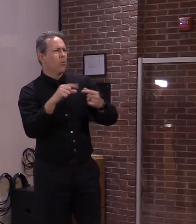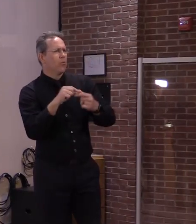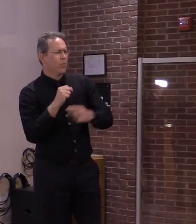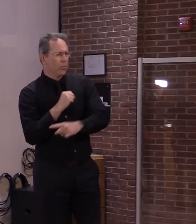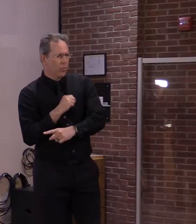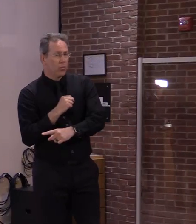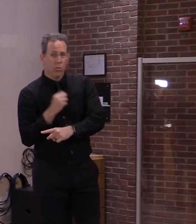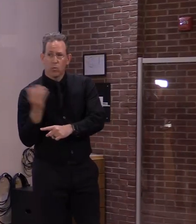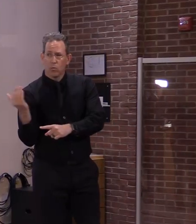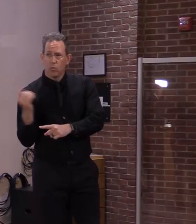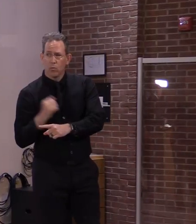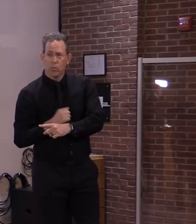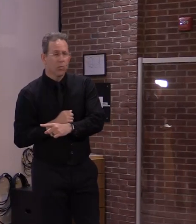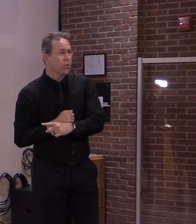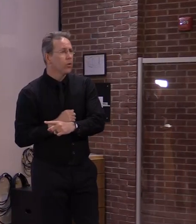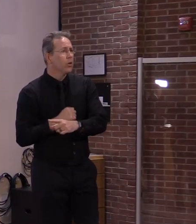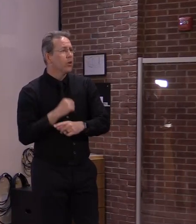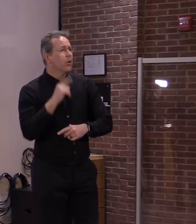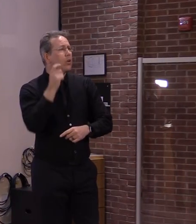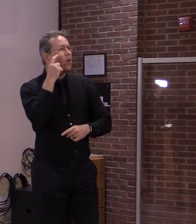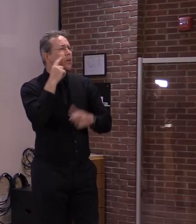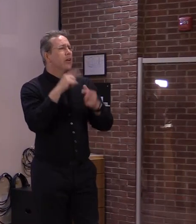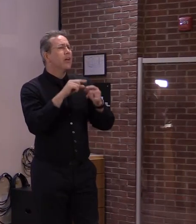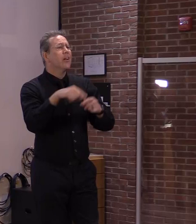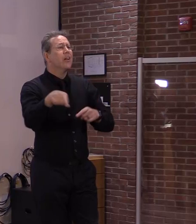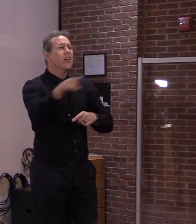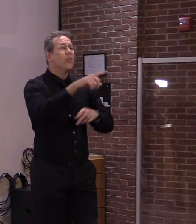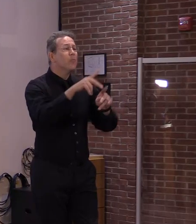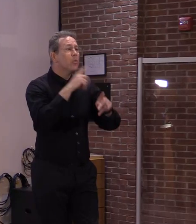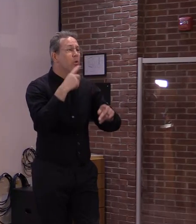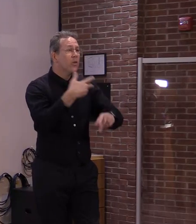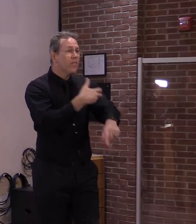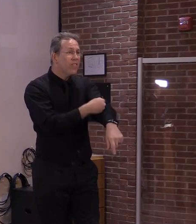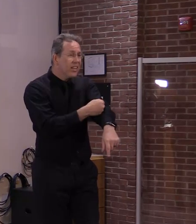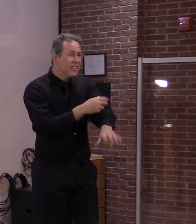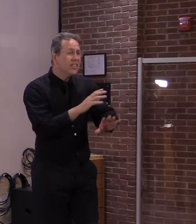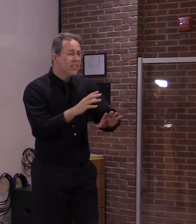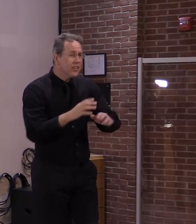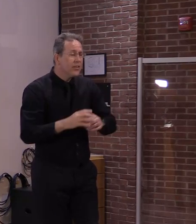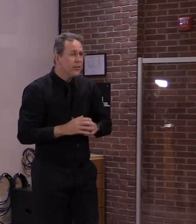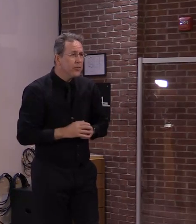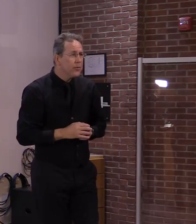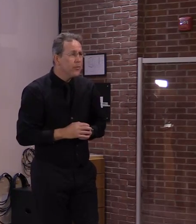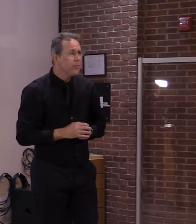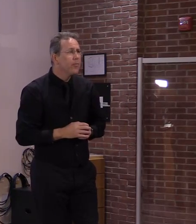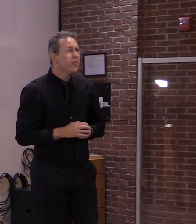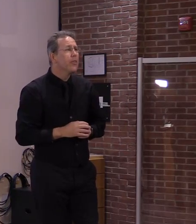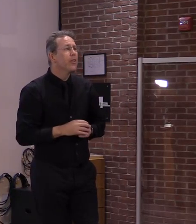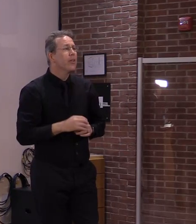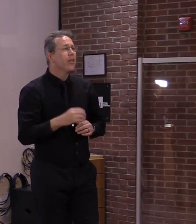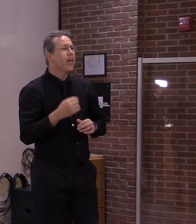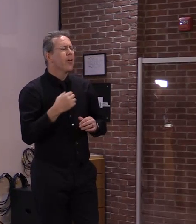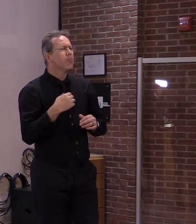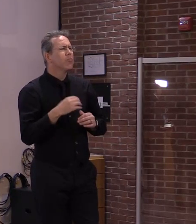breakthroughs? Keep in mind, we have 3 vaccines,